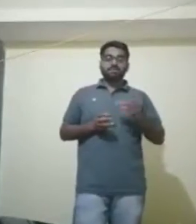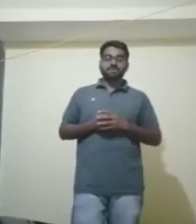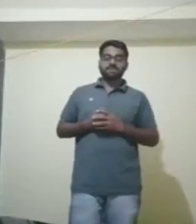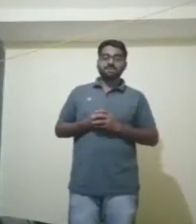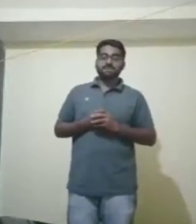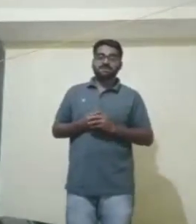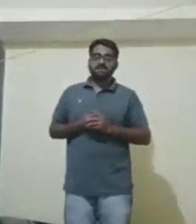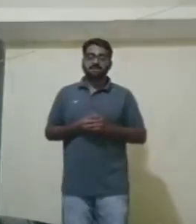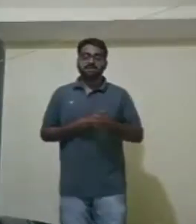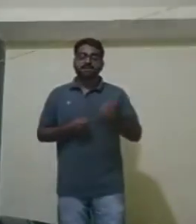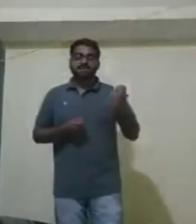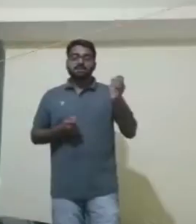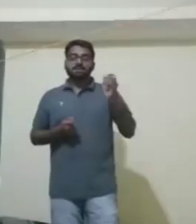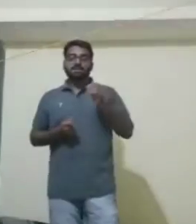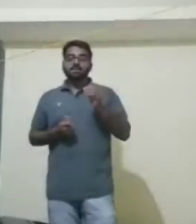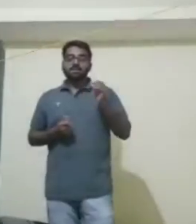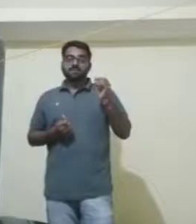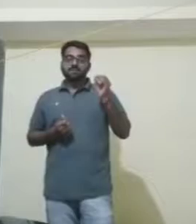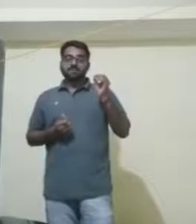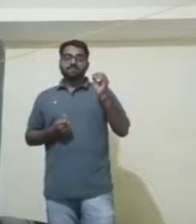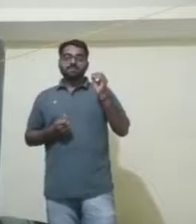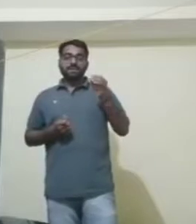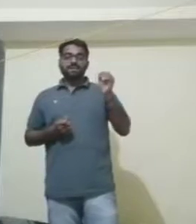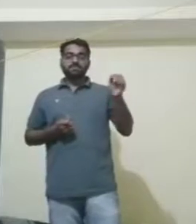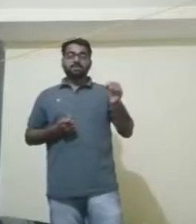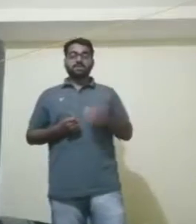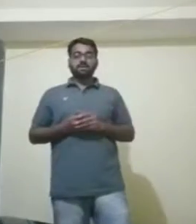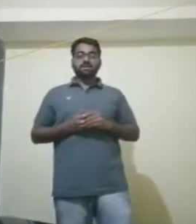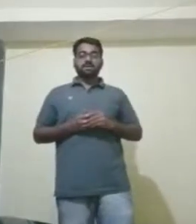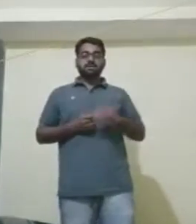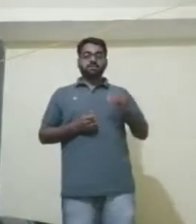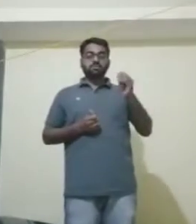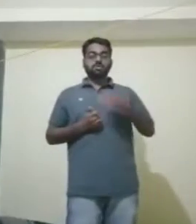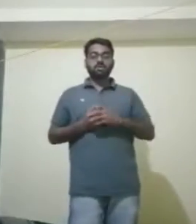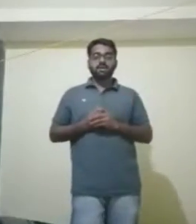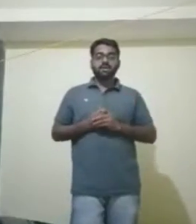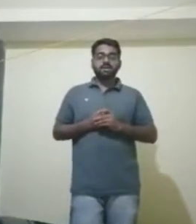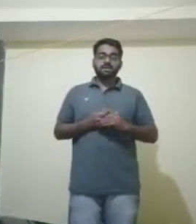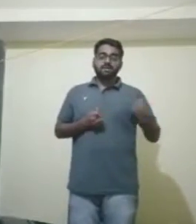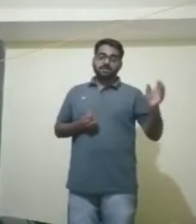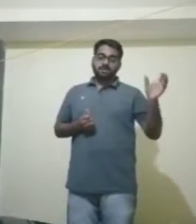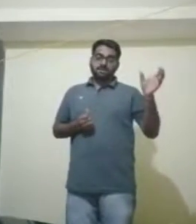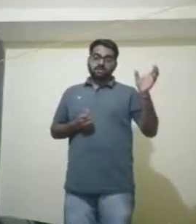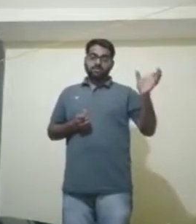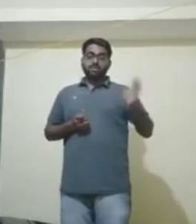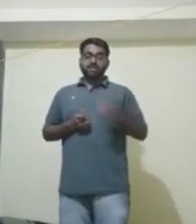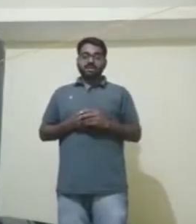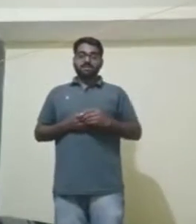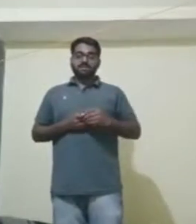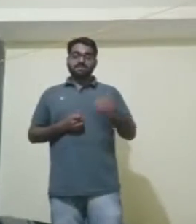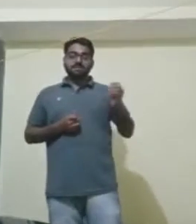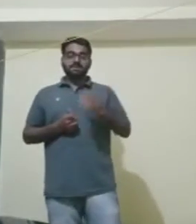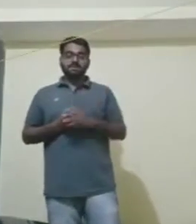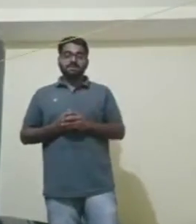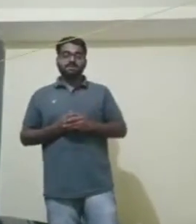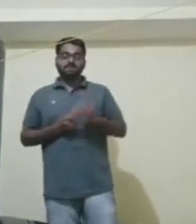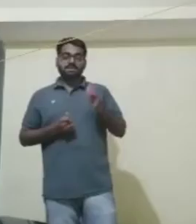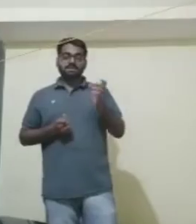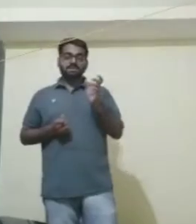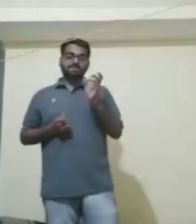difference is the file name dot to lowercase is a method name, changes only